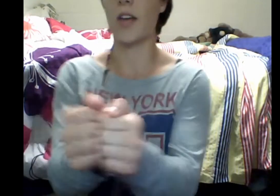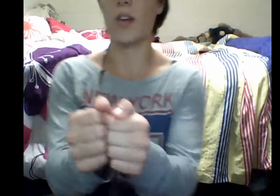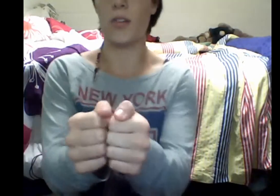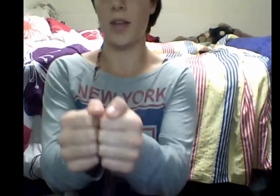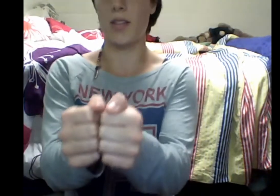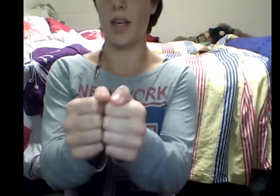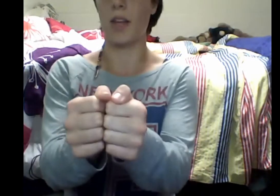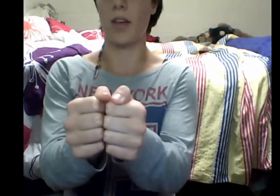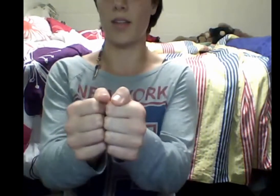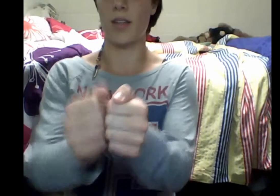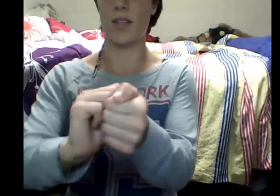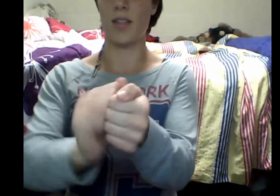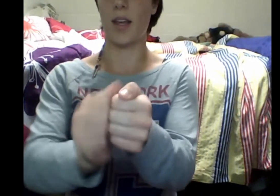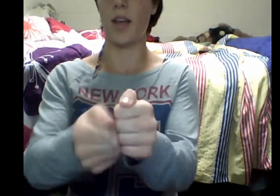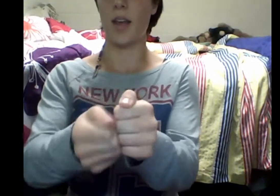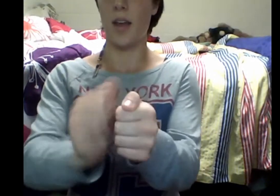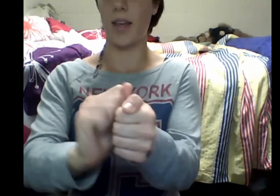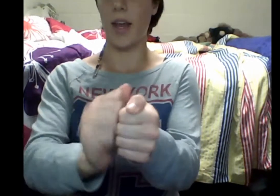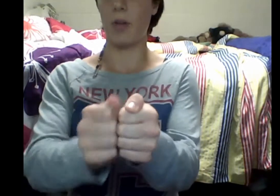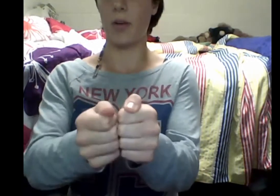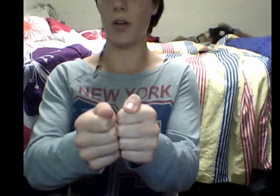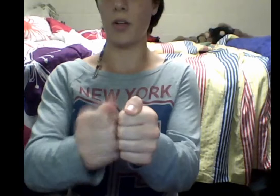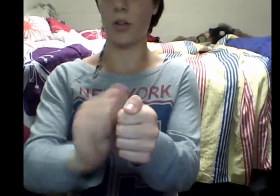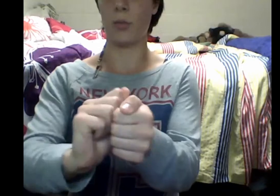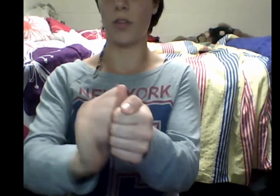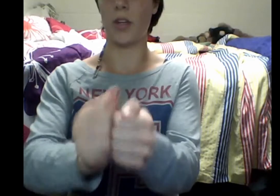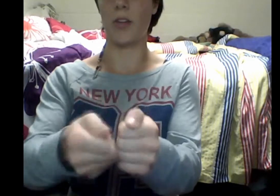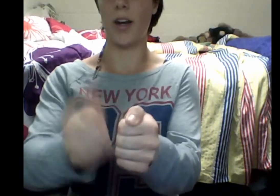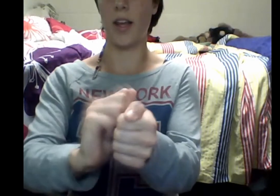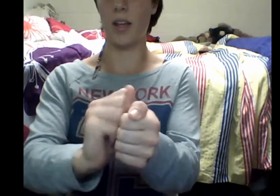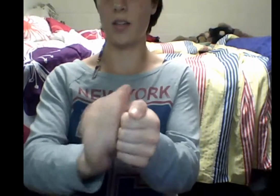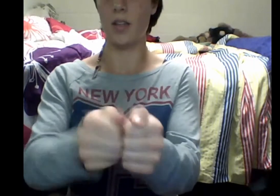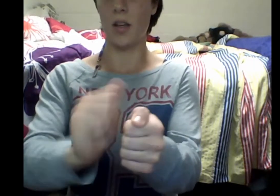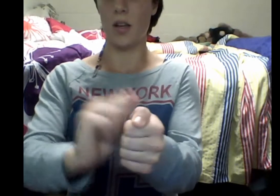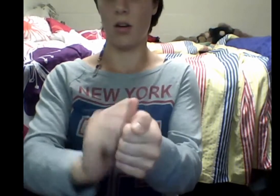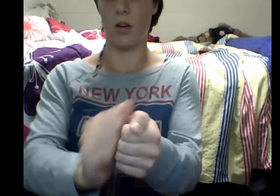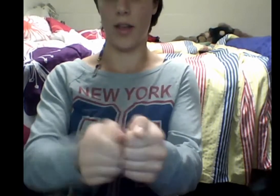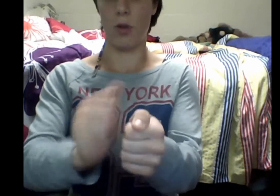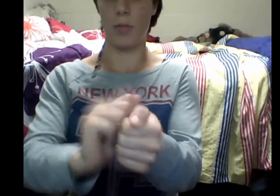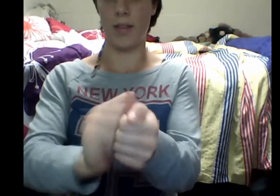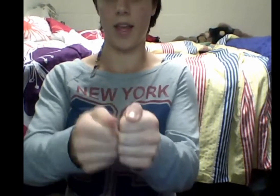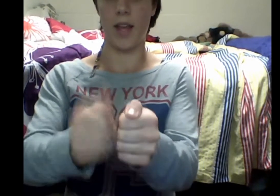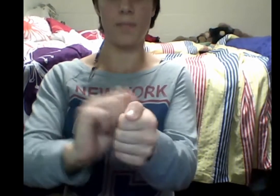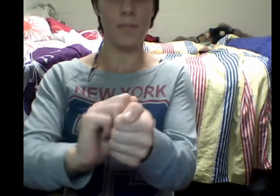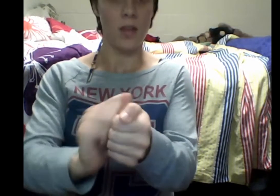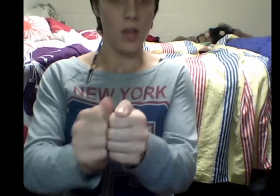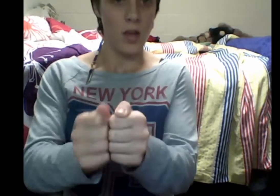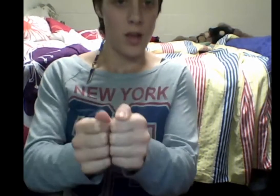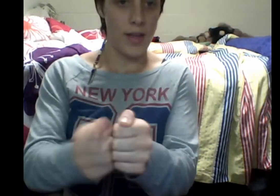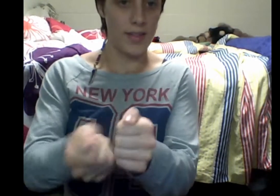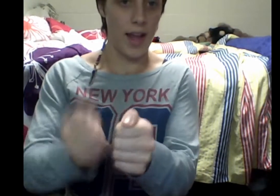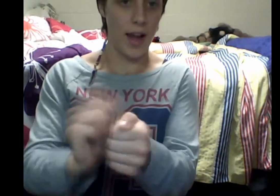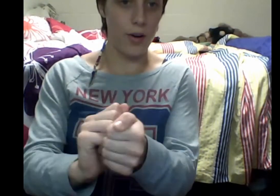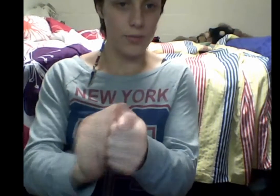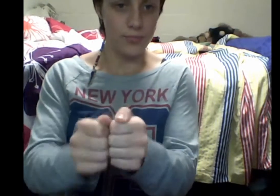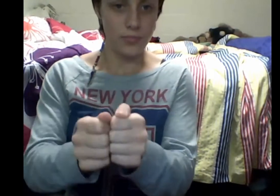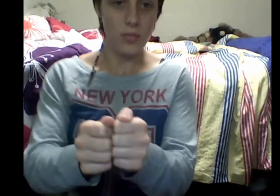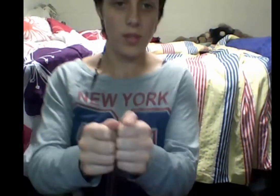your two hands together like this, and it's like a can opener. You're moving your right hand, like opening the can. That's how. How